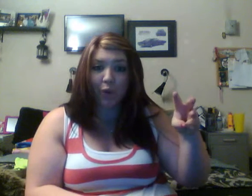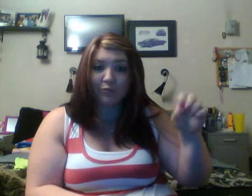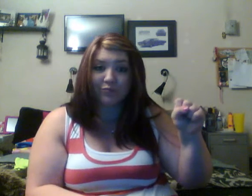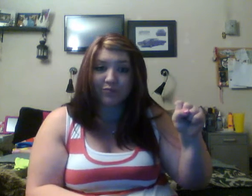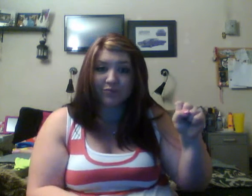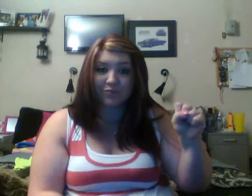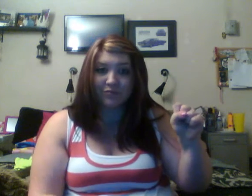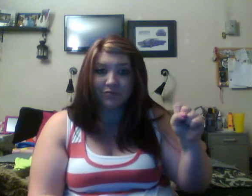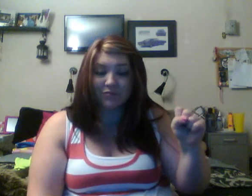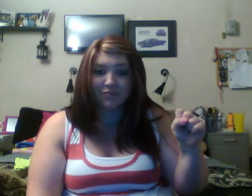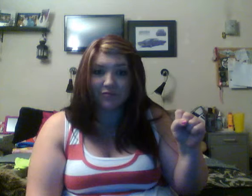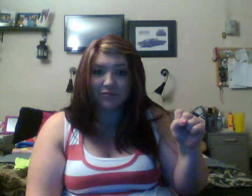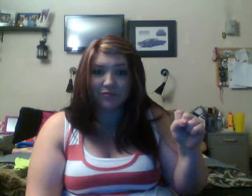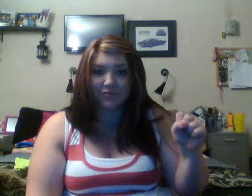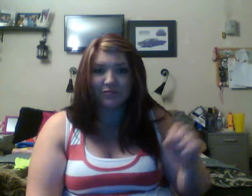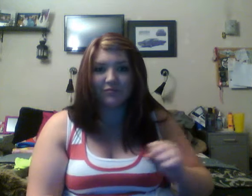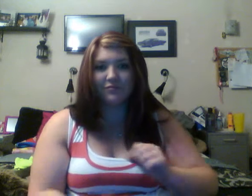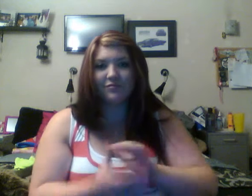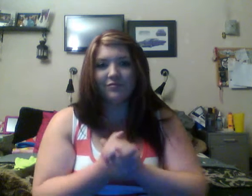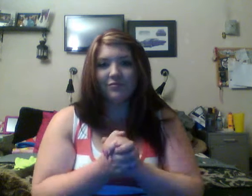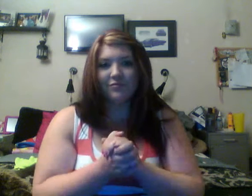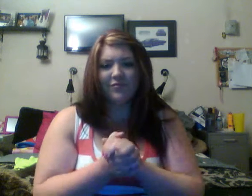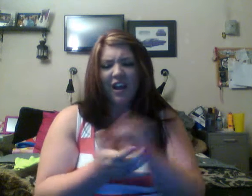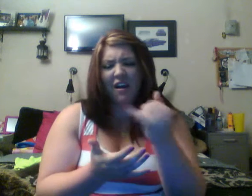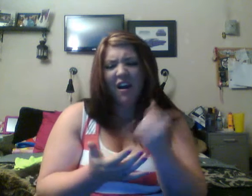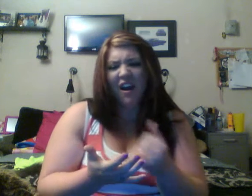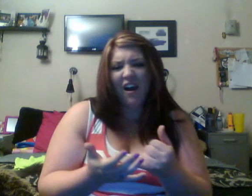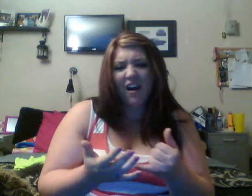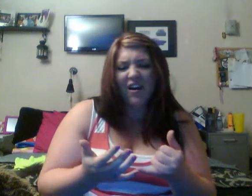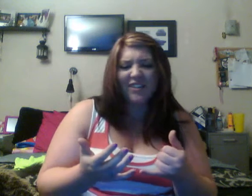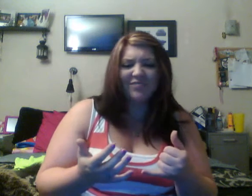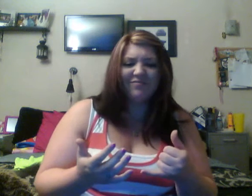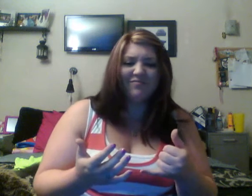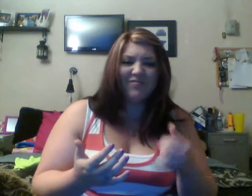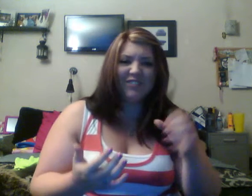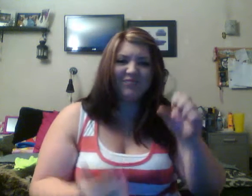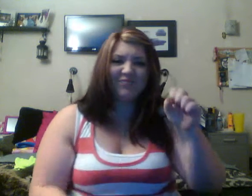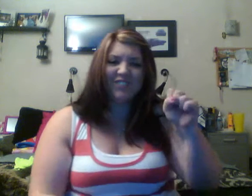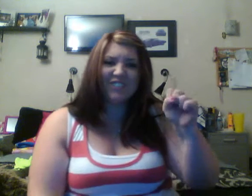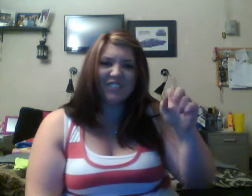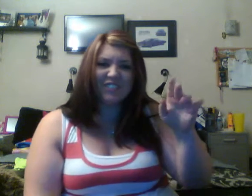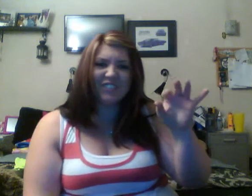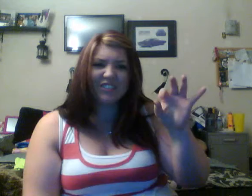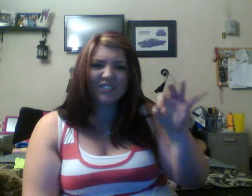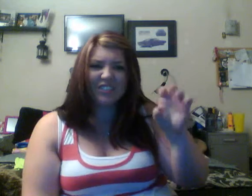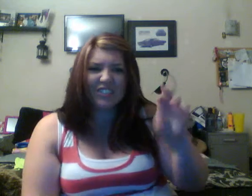fact that artists suffer and live in garrets and are poor. Great artists are suffering, and that's why